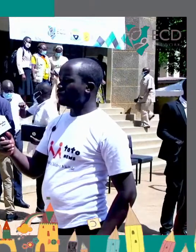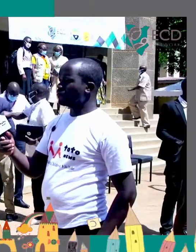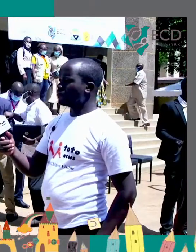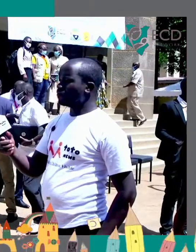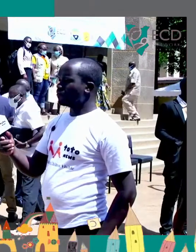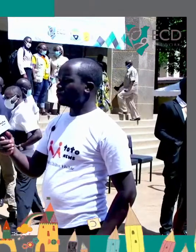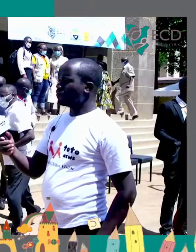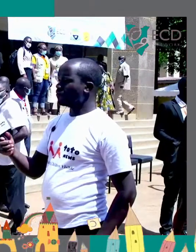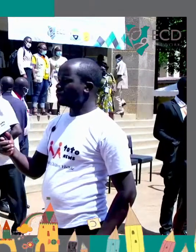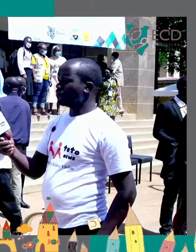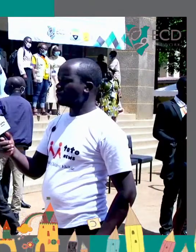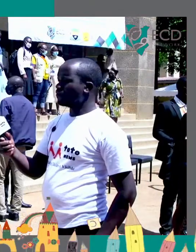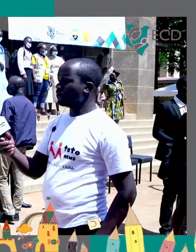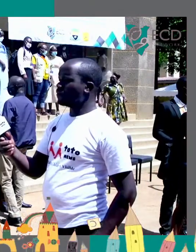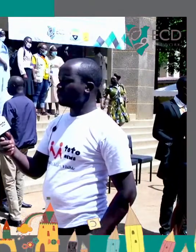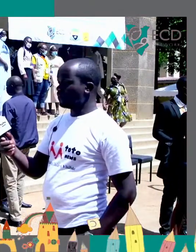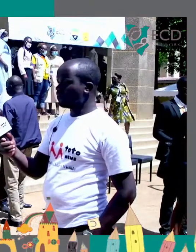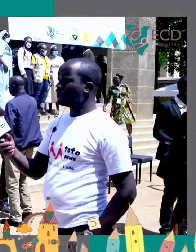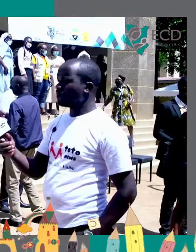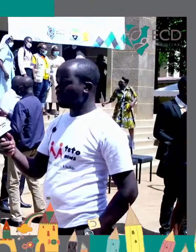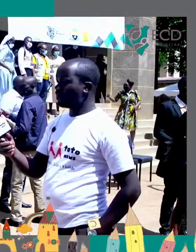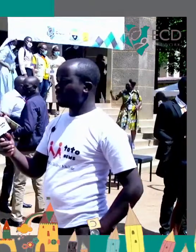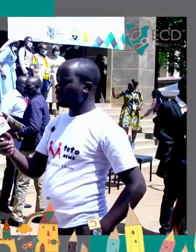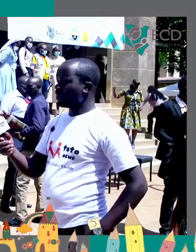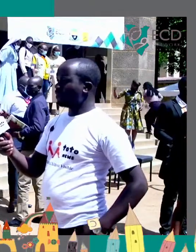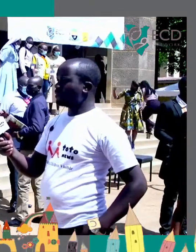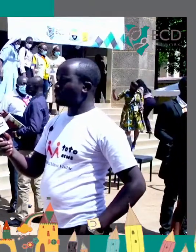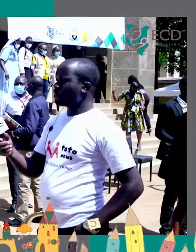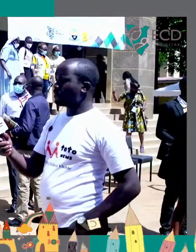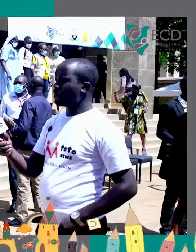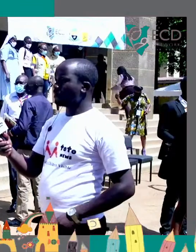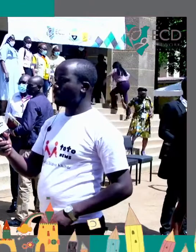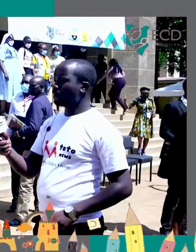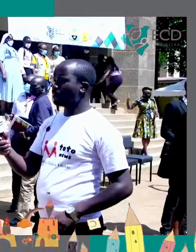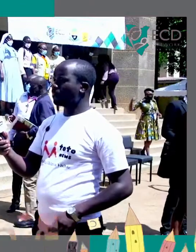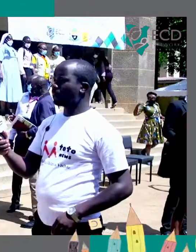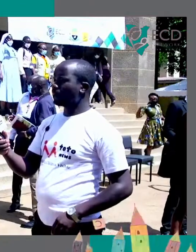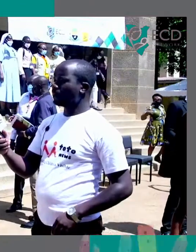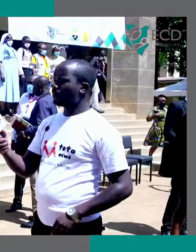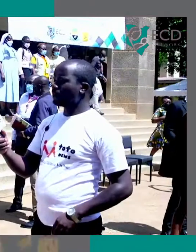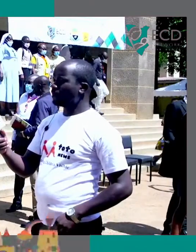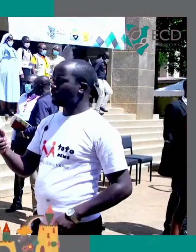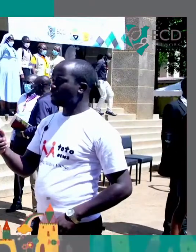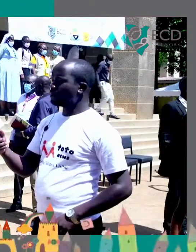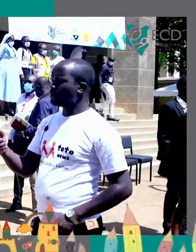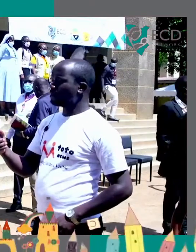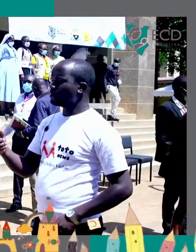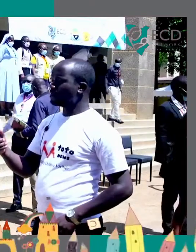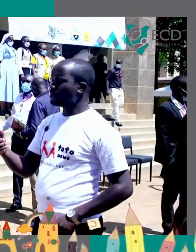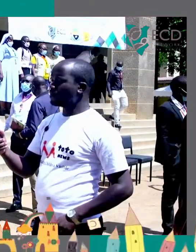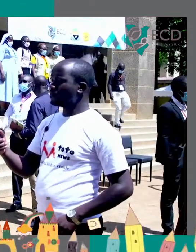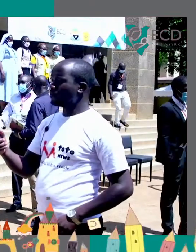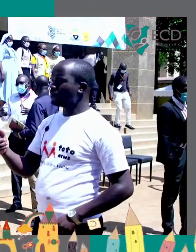for discussing issues of young children at a good level. And I'm impressed. The participants,